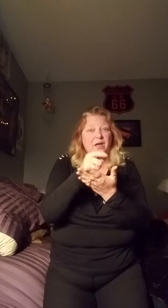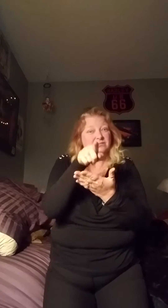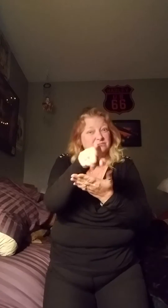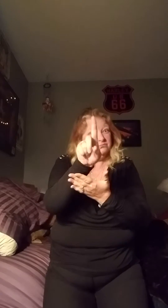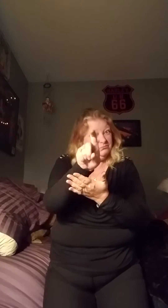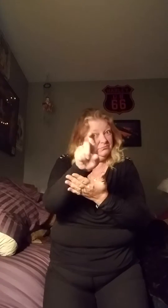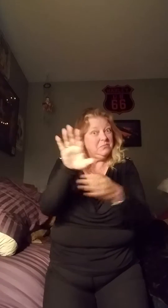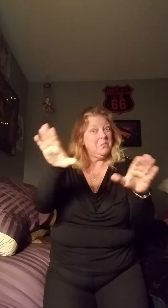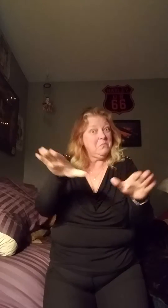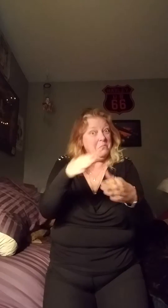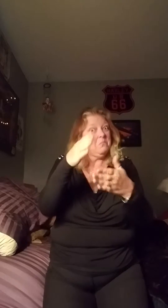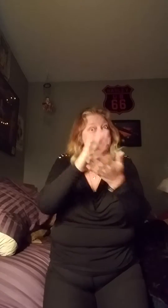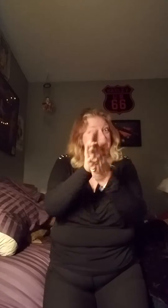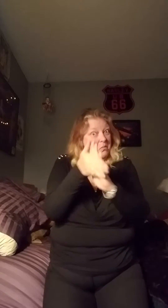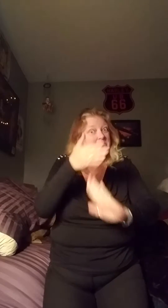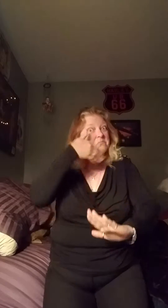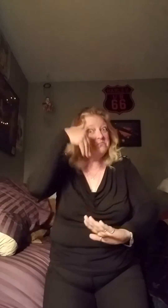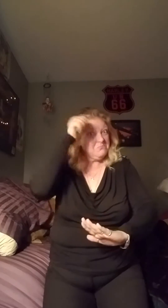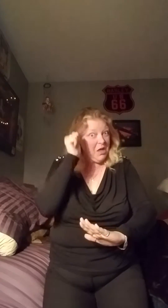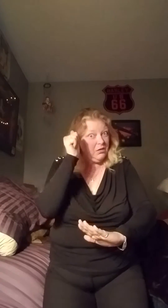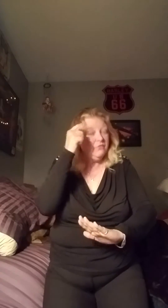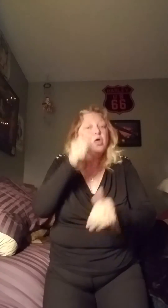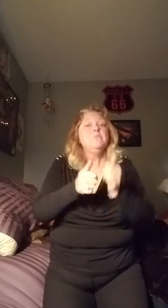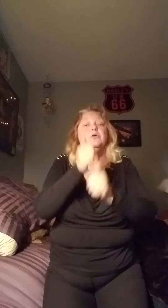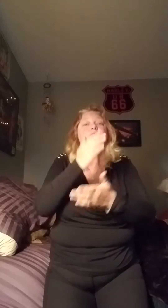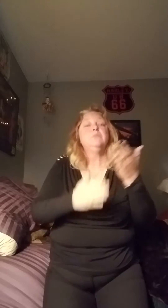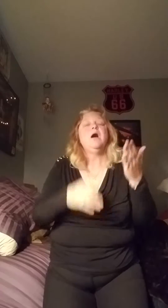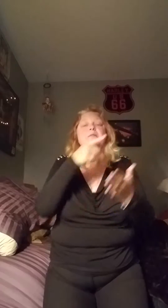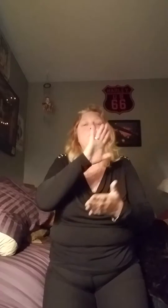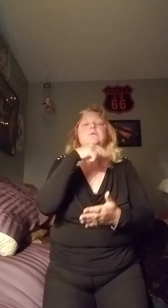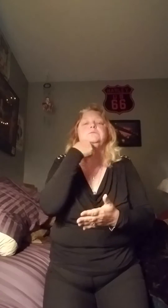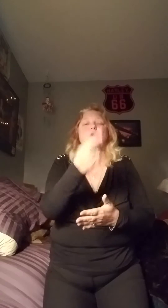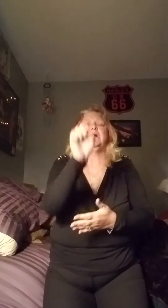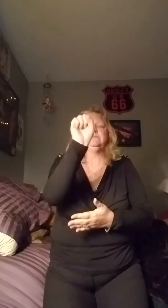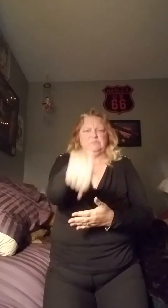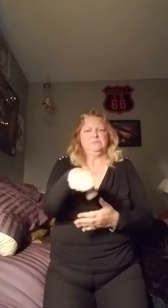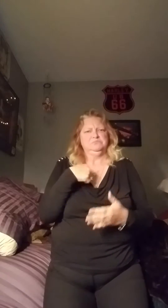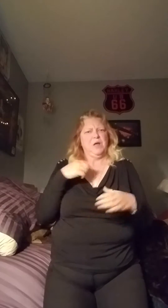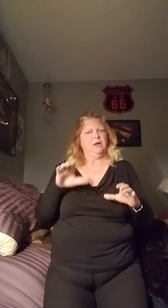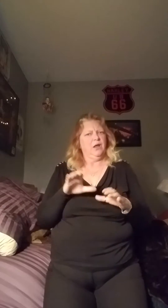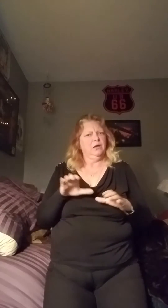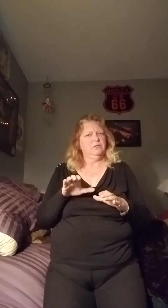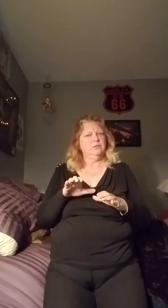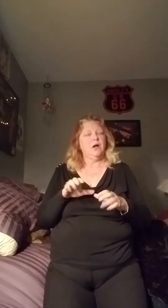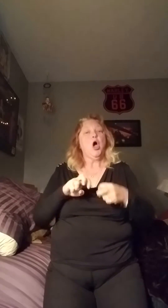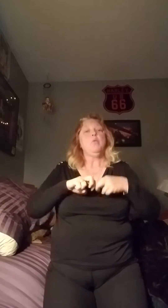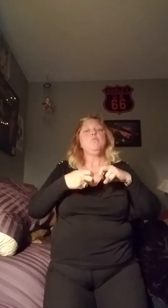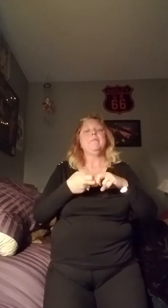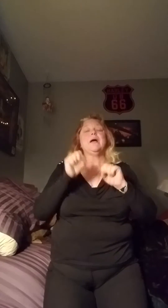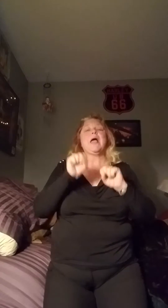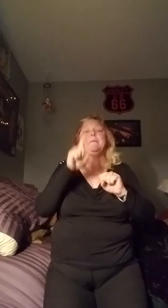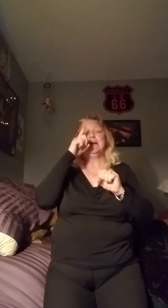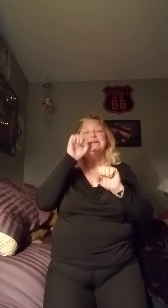therapy? For the most part, they'll tell you that they did. But the problem is, this could be a statistical